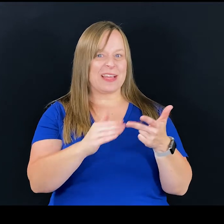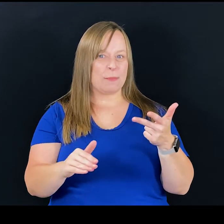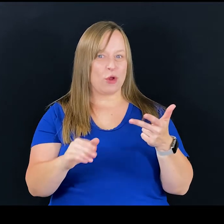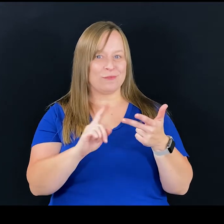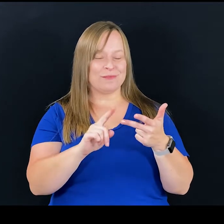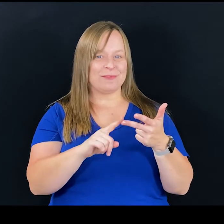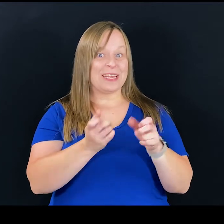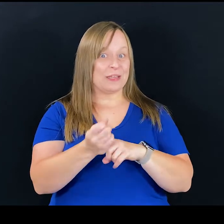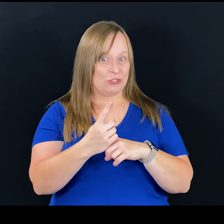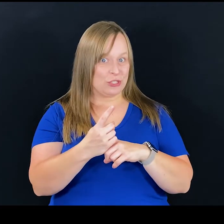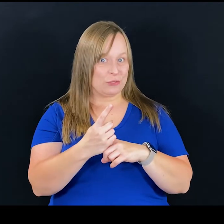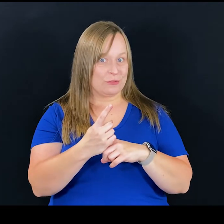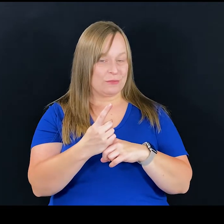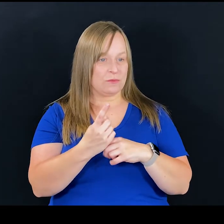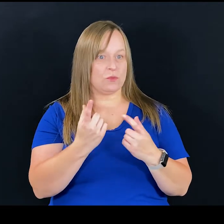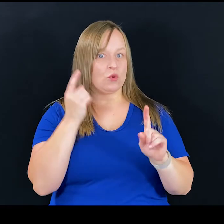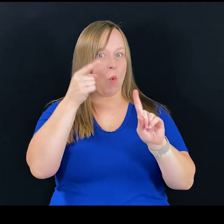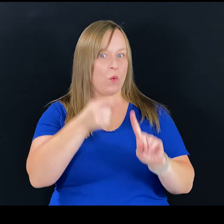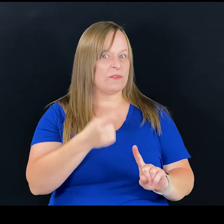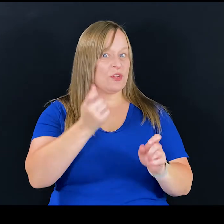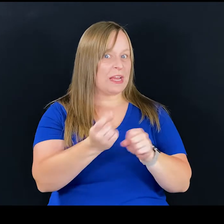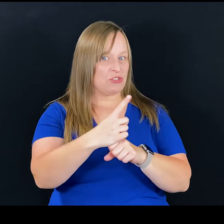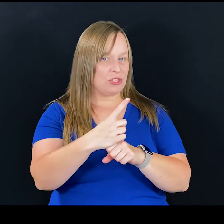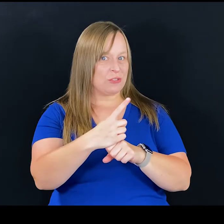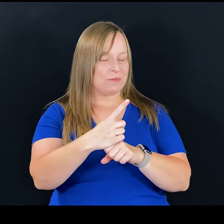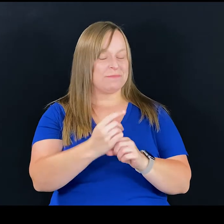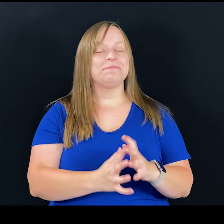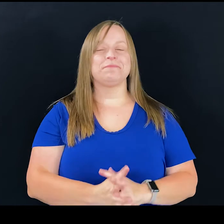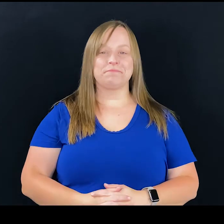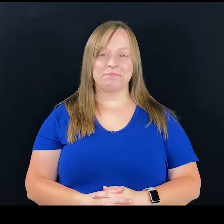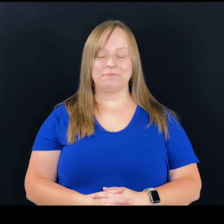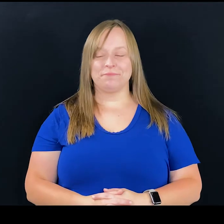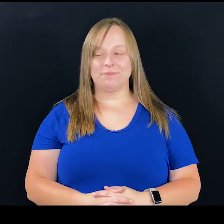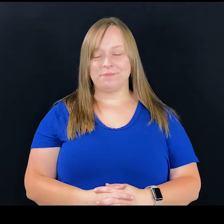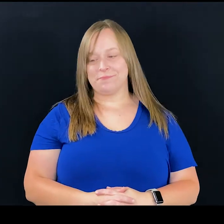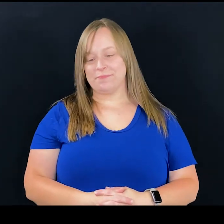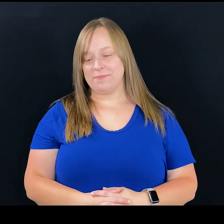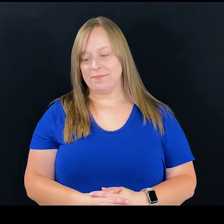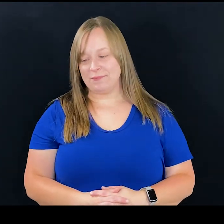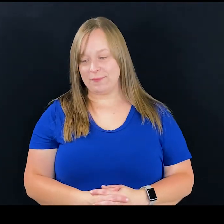the last part of the IEP, which is next year. What are your goals for next year?